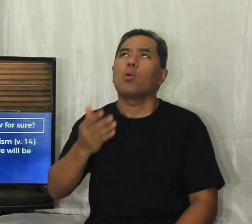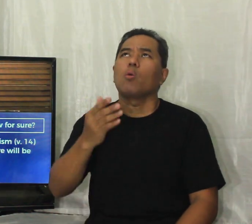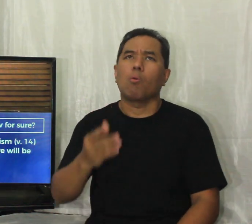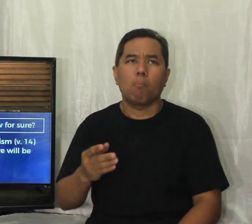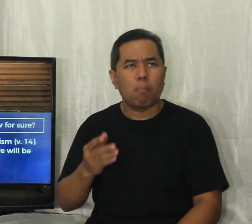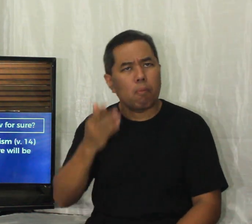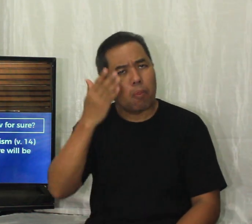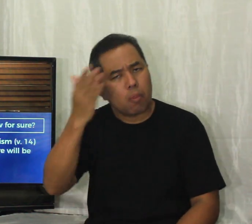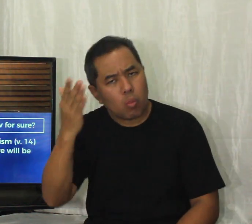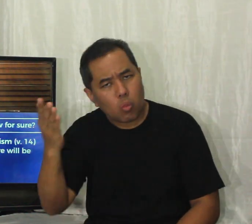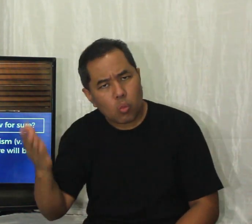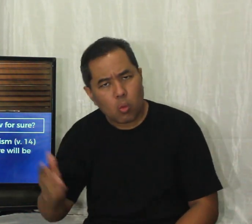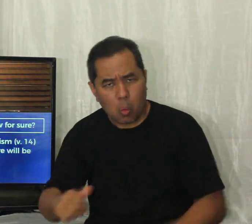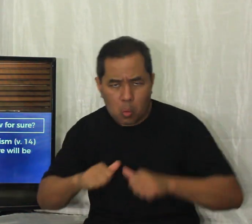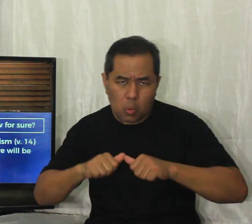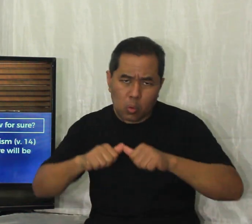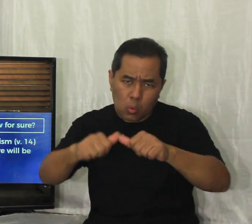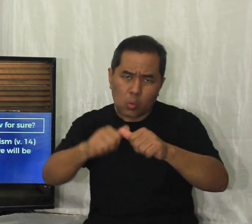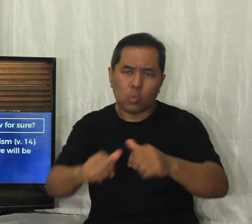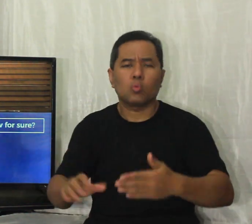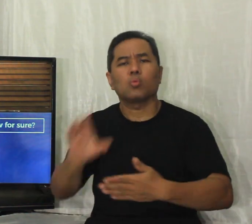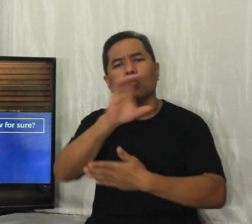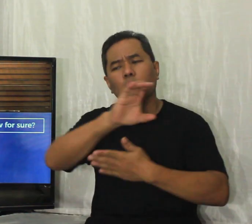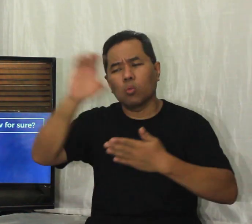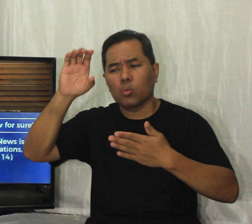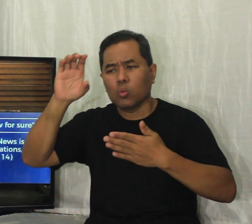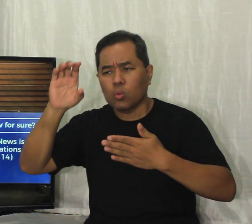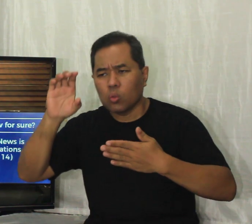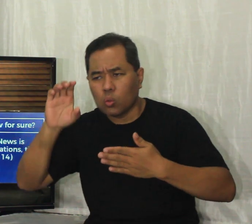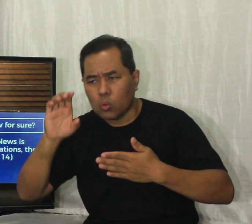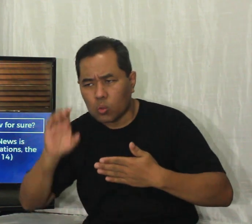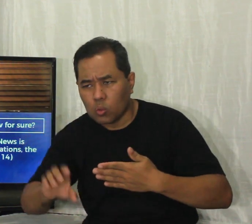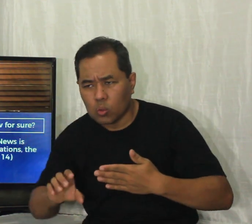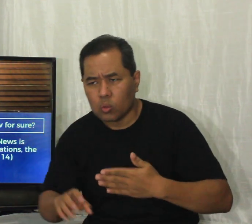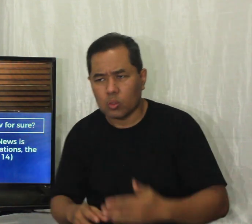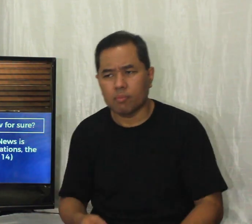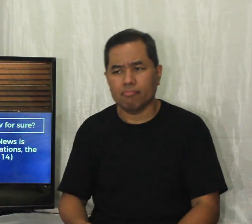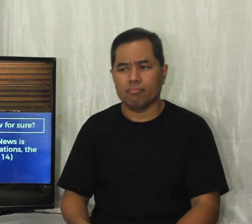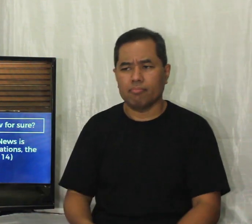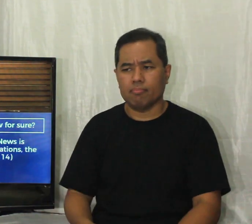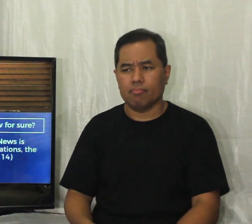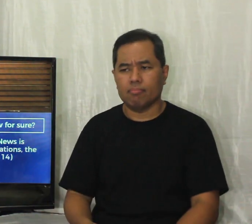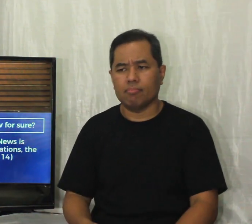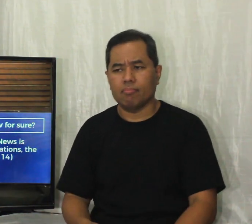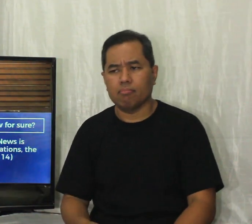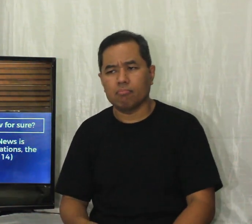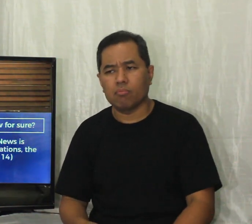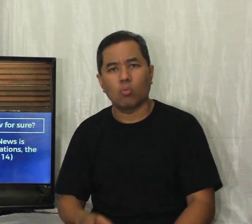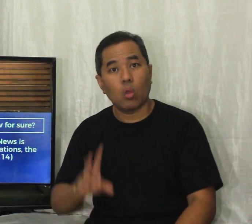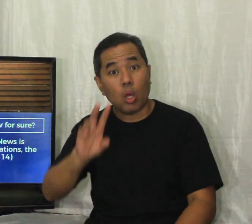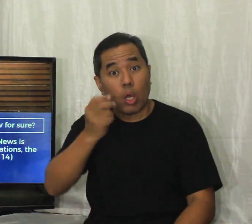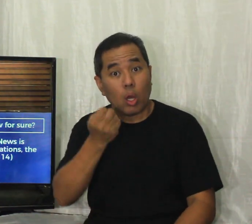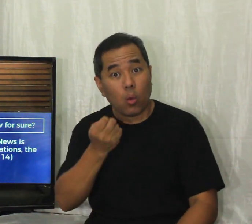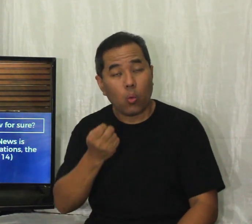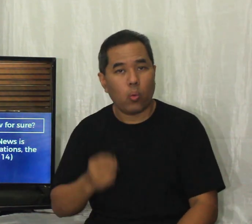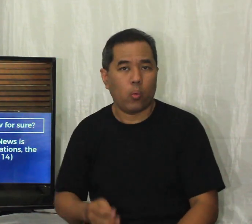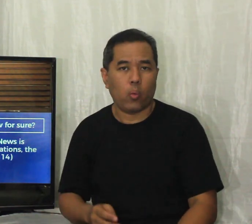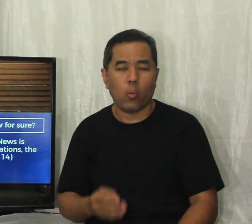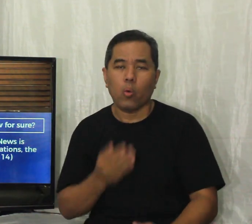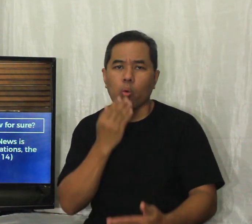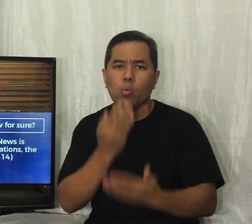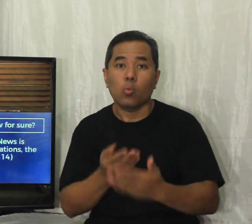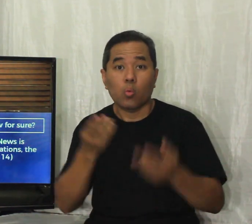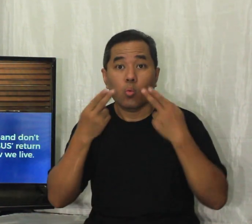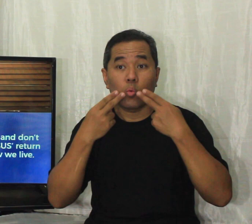be saved. That's good news. When the good news is preached to all nations, then the end will come. That's the indicator. What